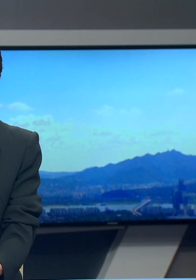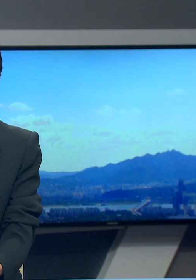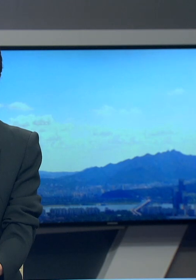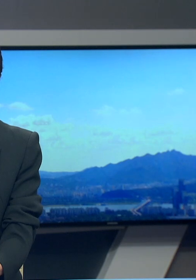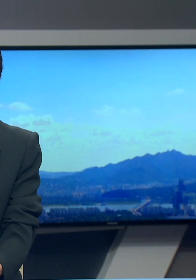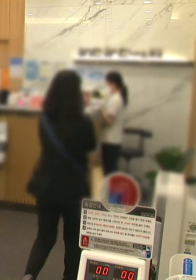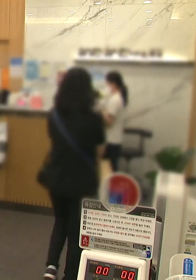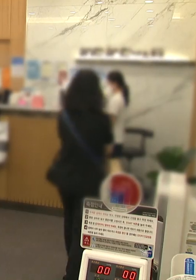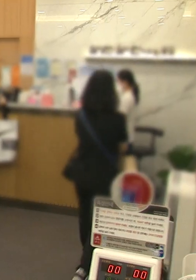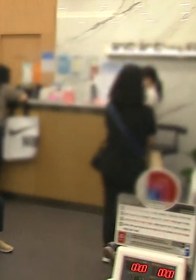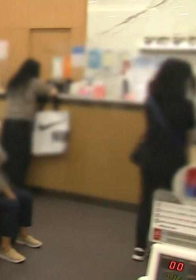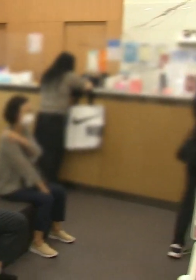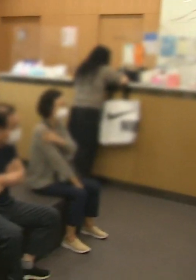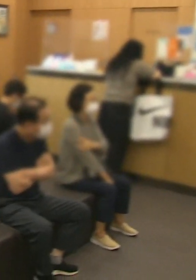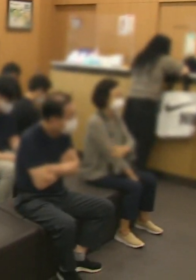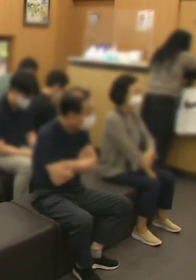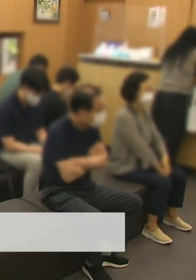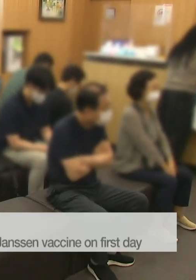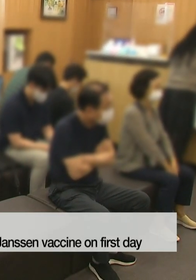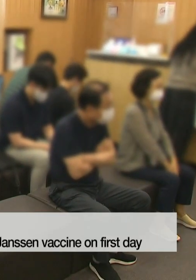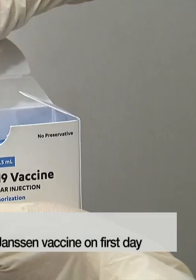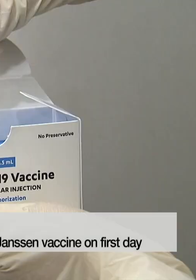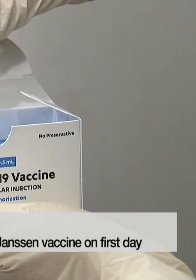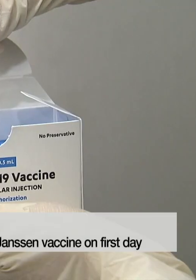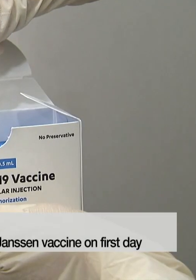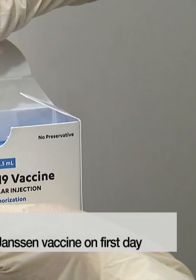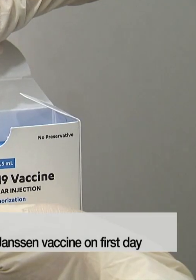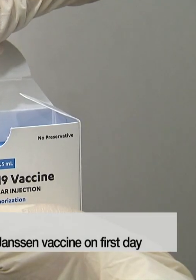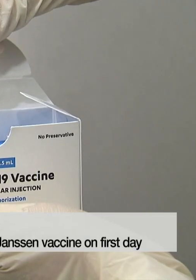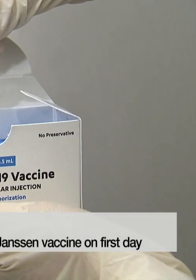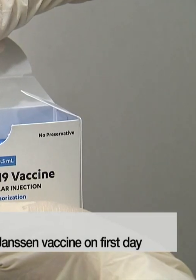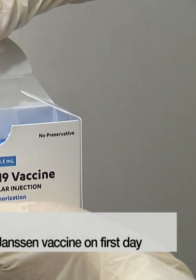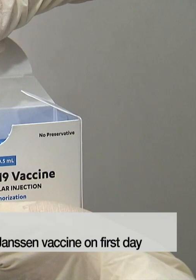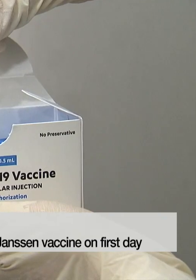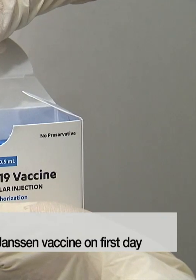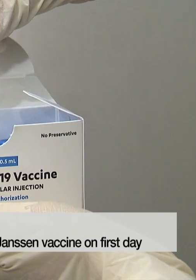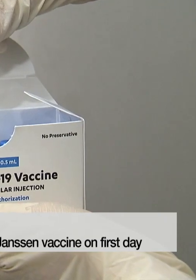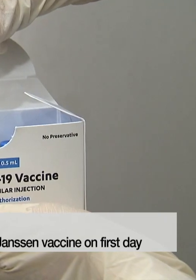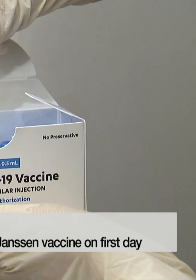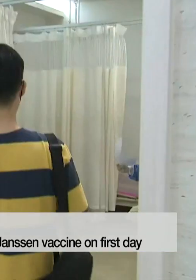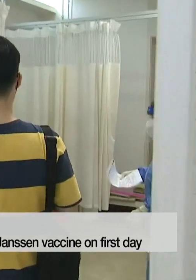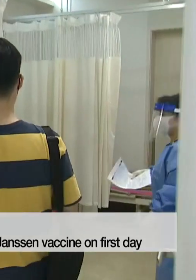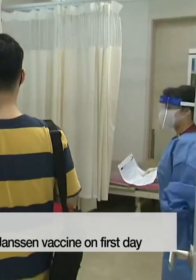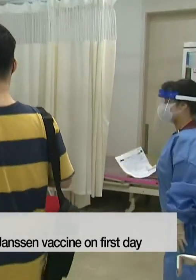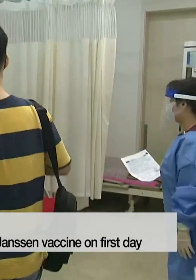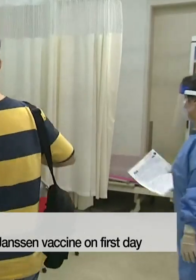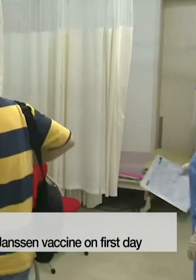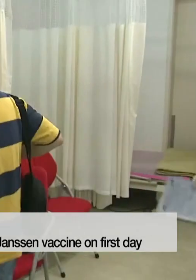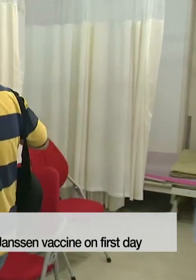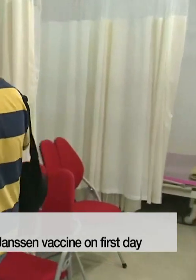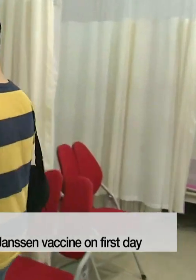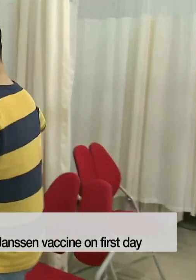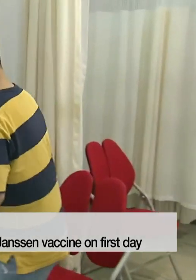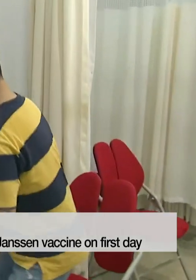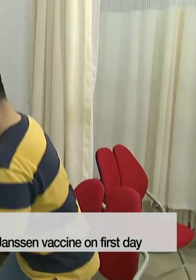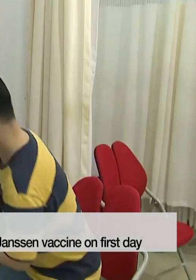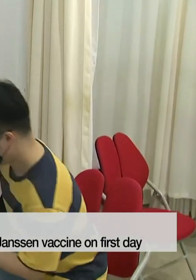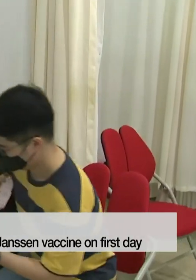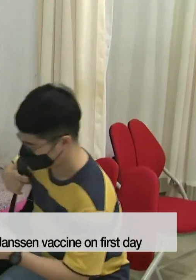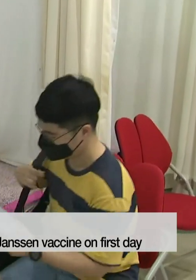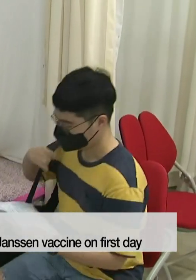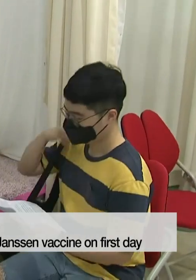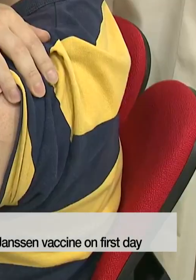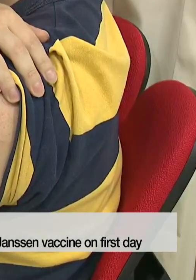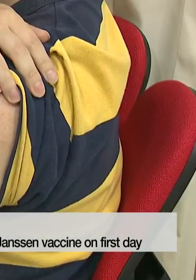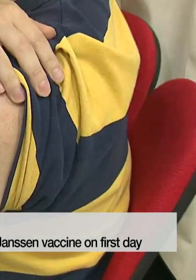as well as others. Now, more than 250,000 people received the Janssen single-dose vaccine on day one, and those who got their